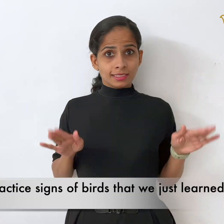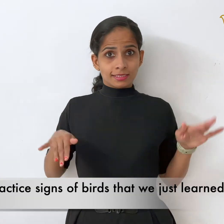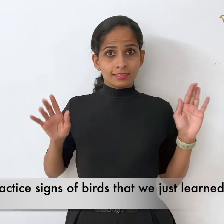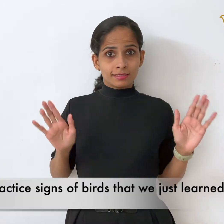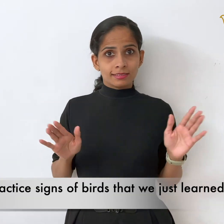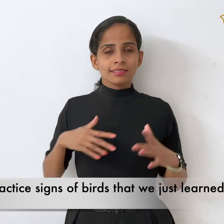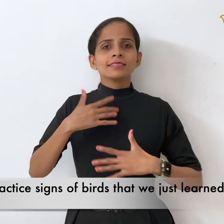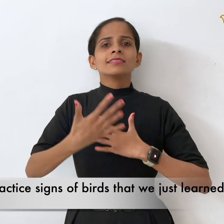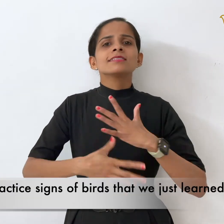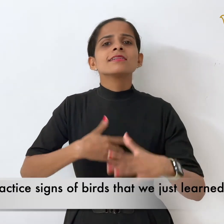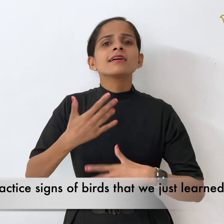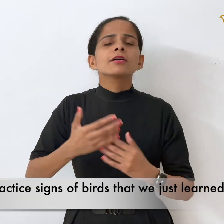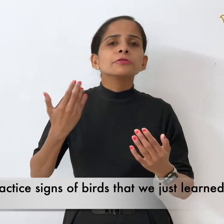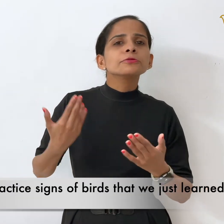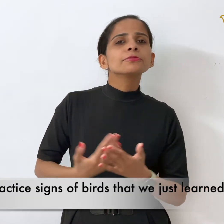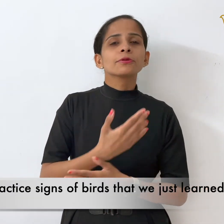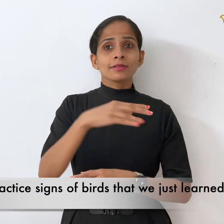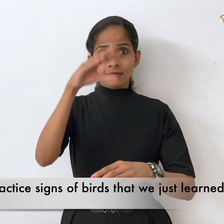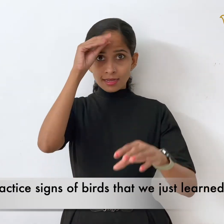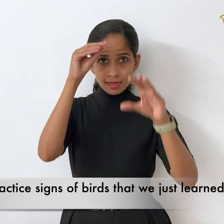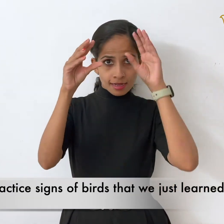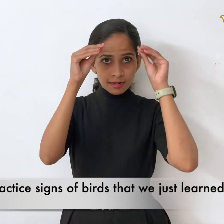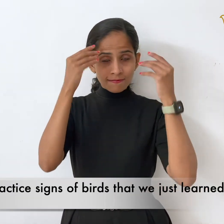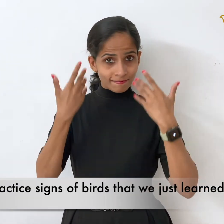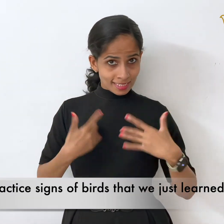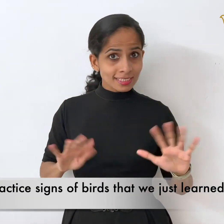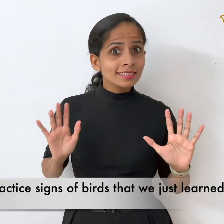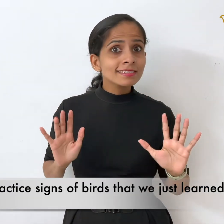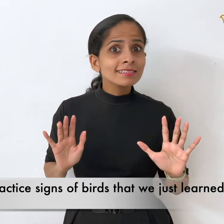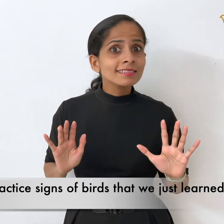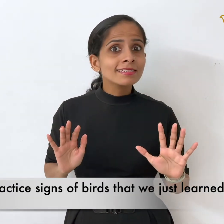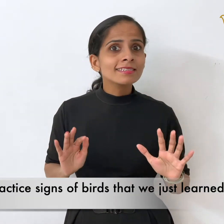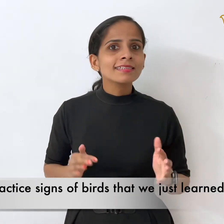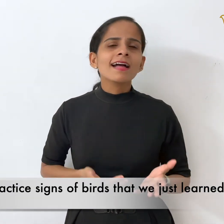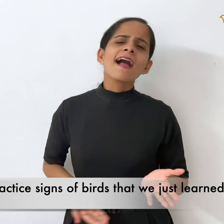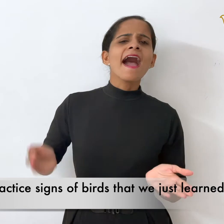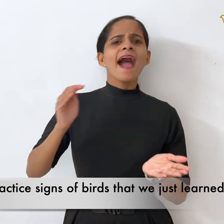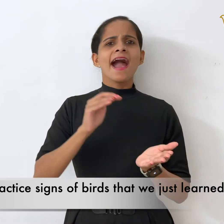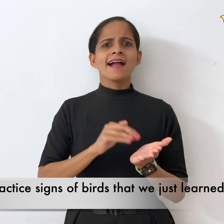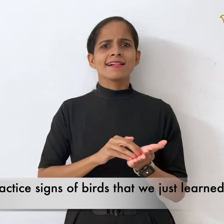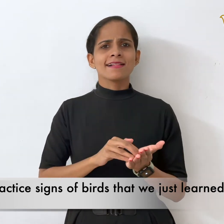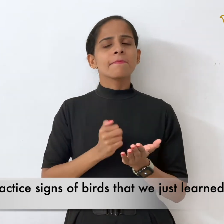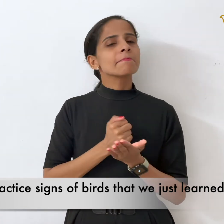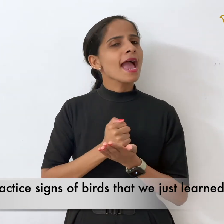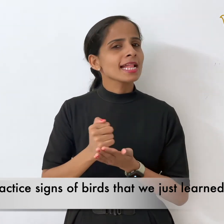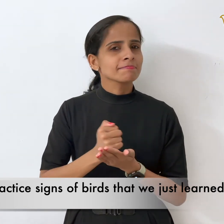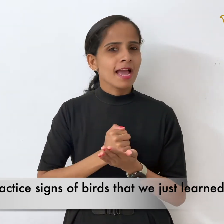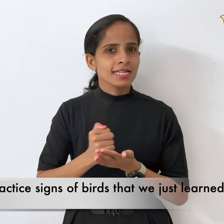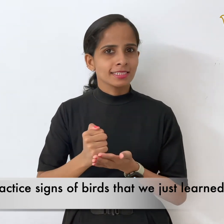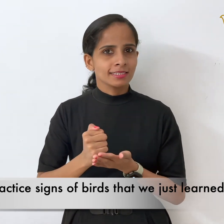Let's recall and practice signs of birds that we just learned now.